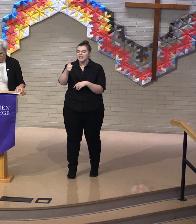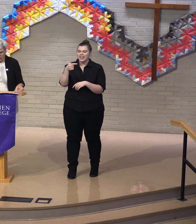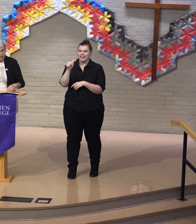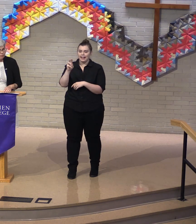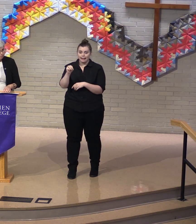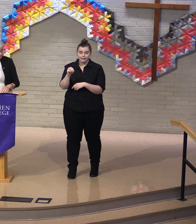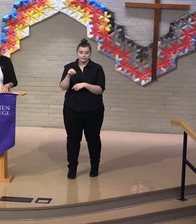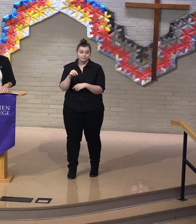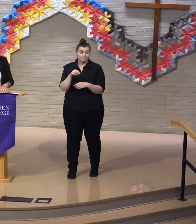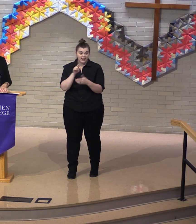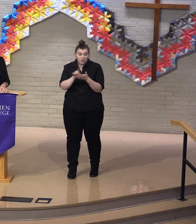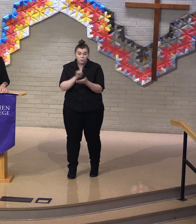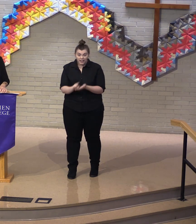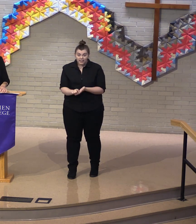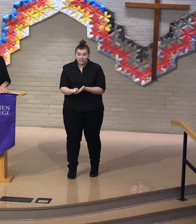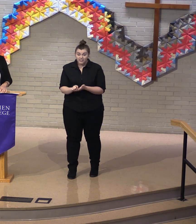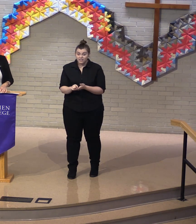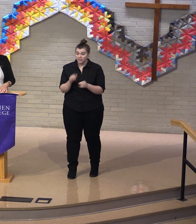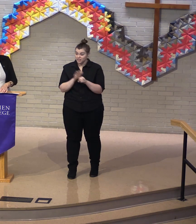on campus.